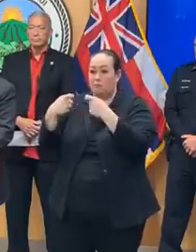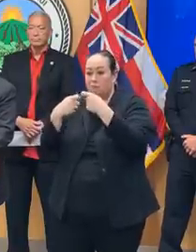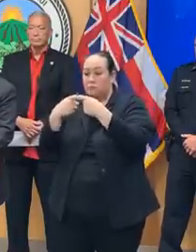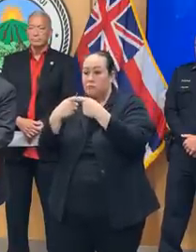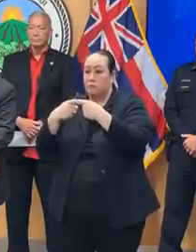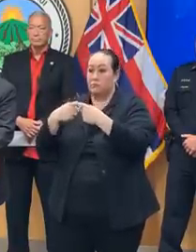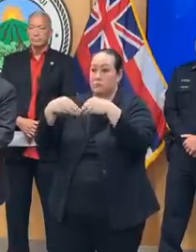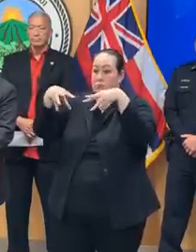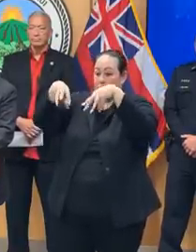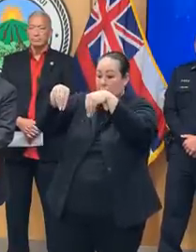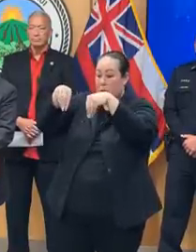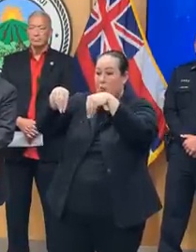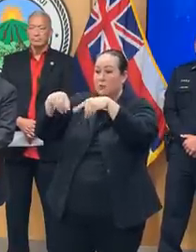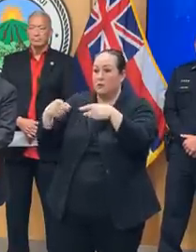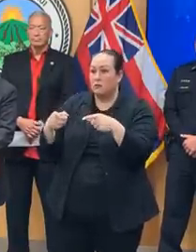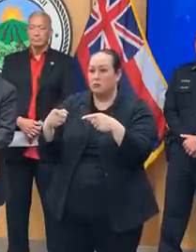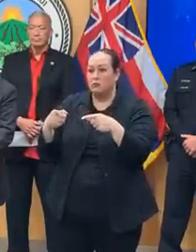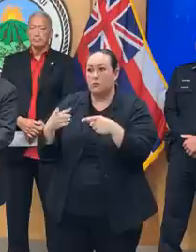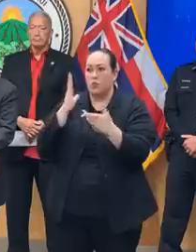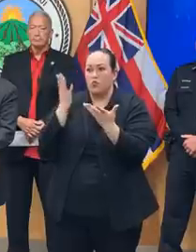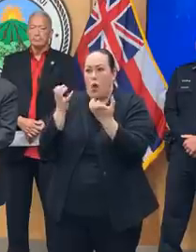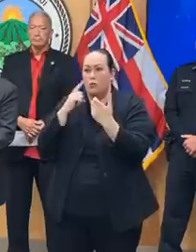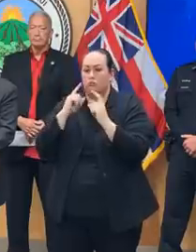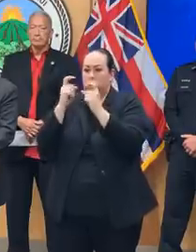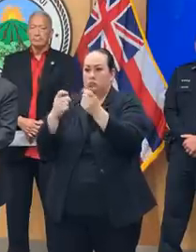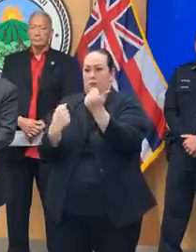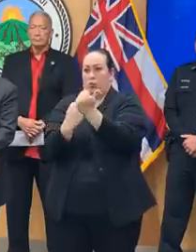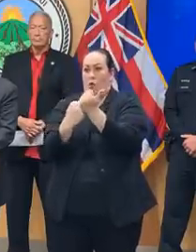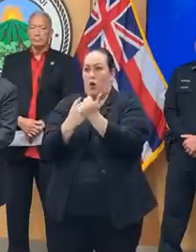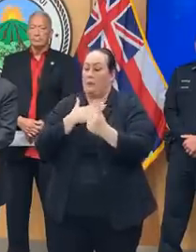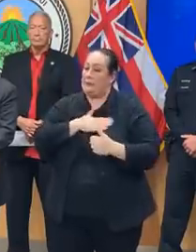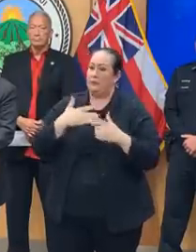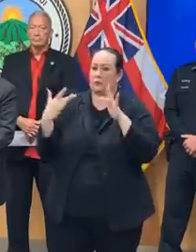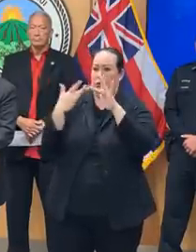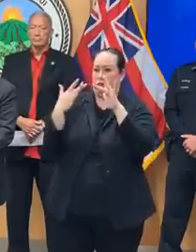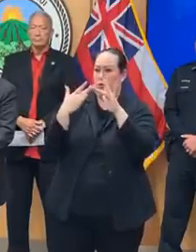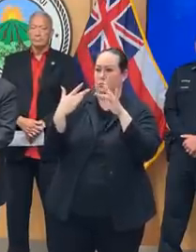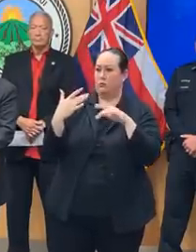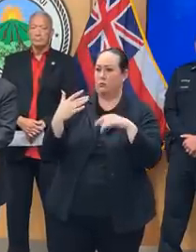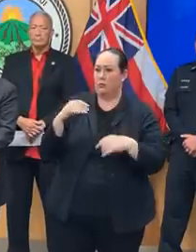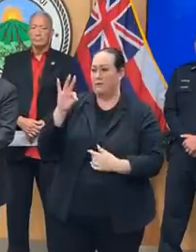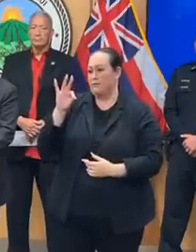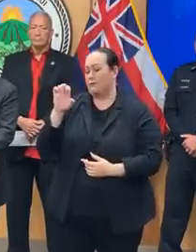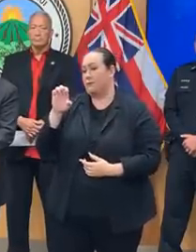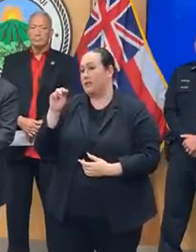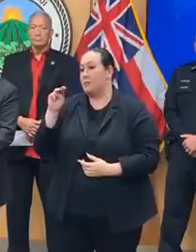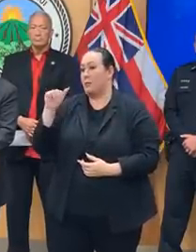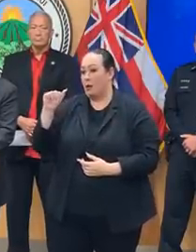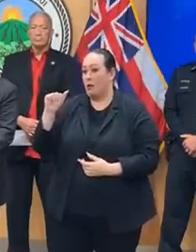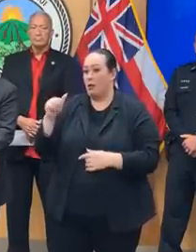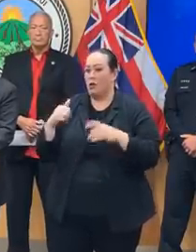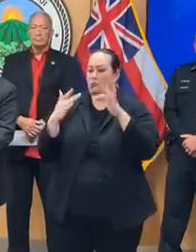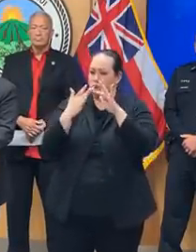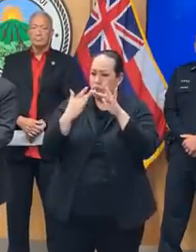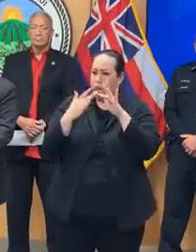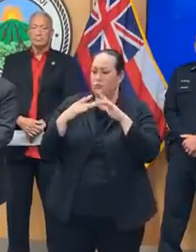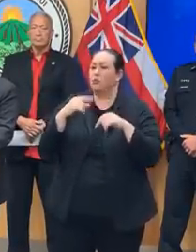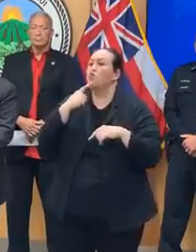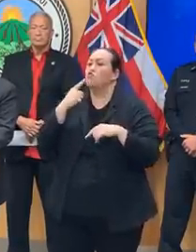though you are isolated and lost your home. So reach out to us. Contact FEMA, contact Red Cross, as we've